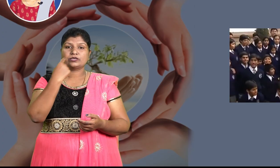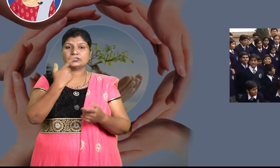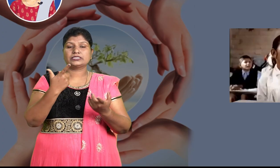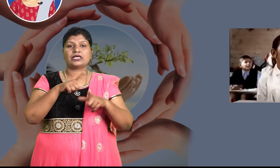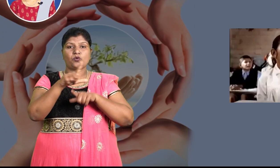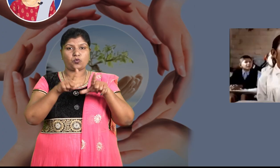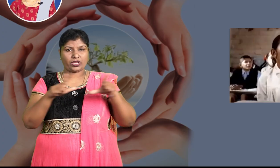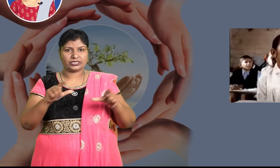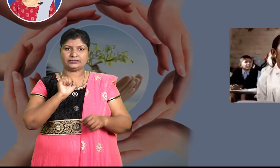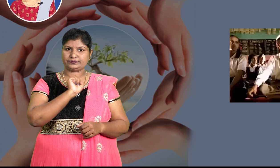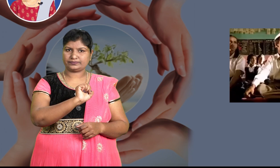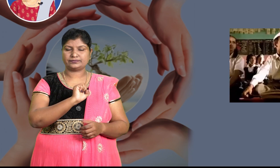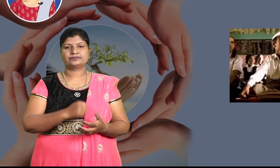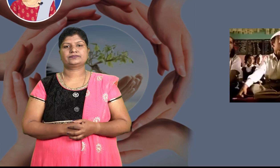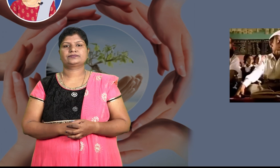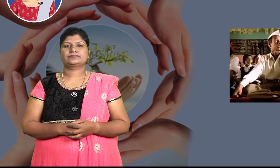Also,